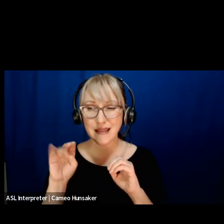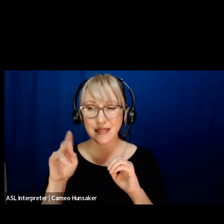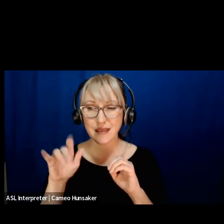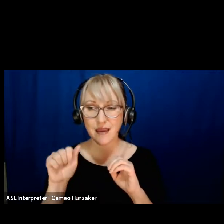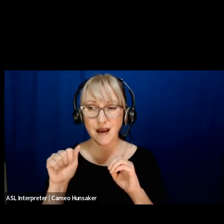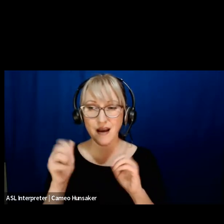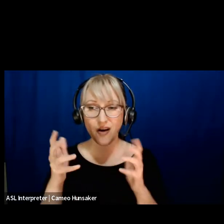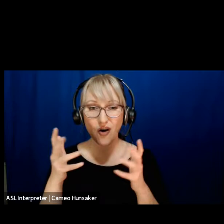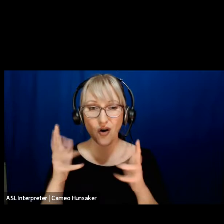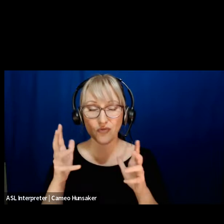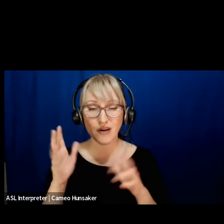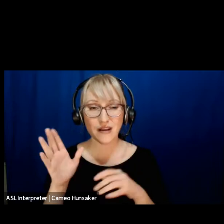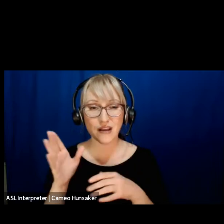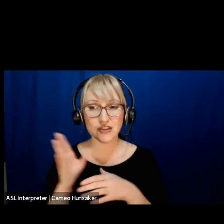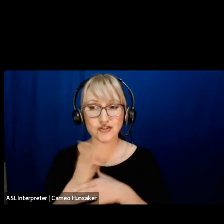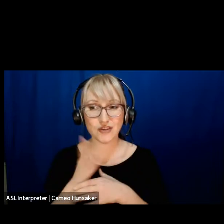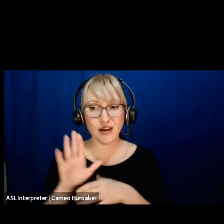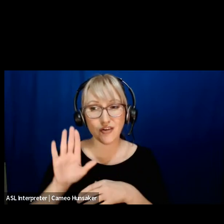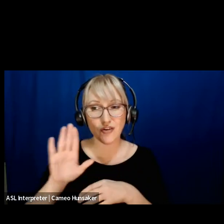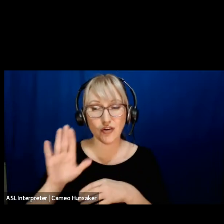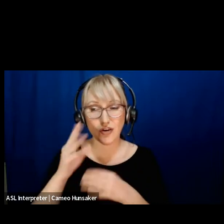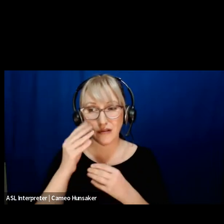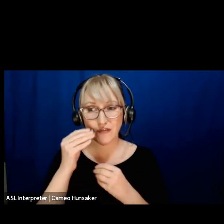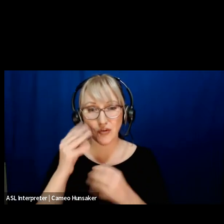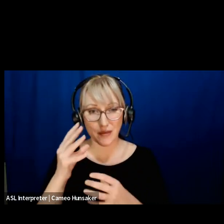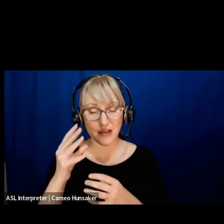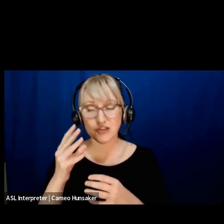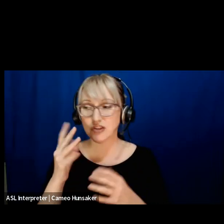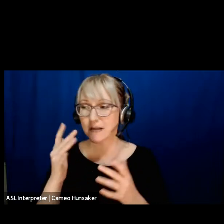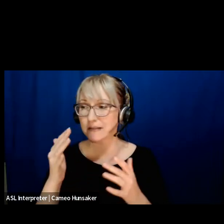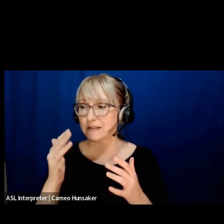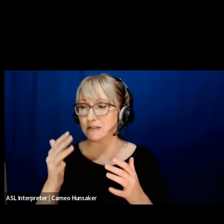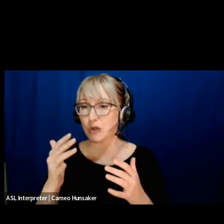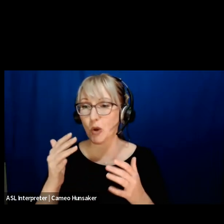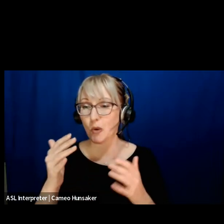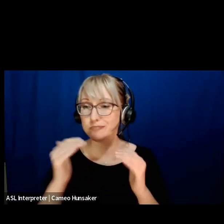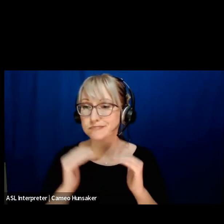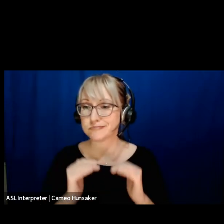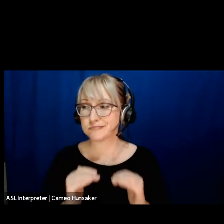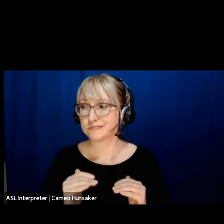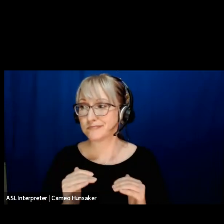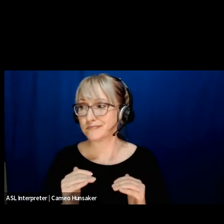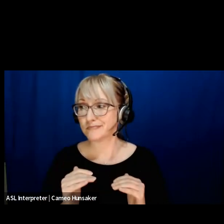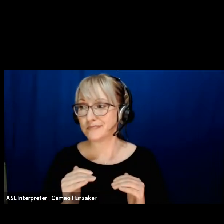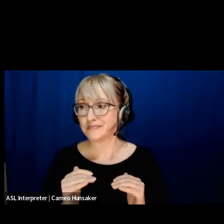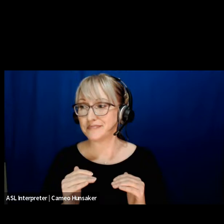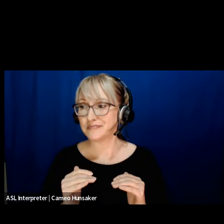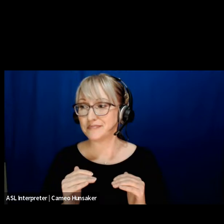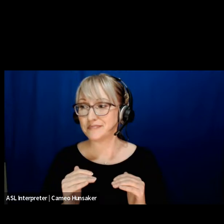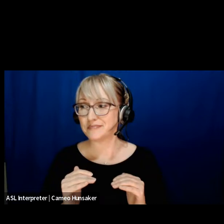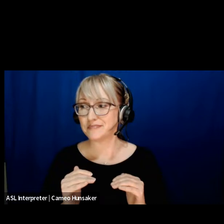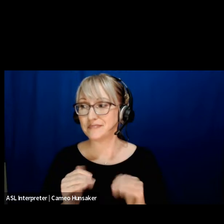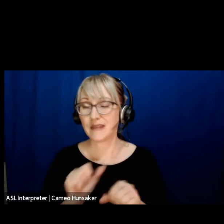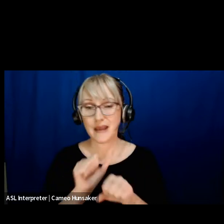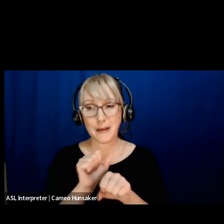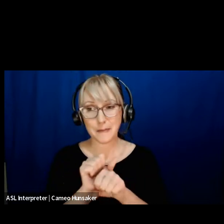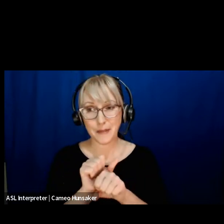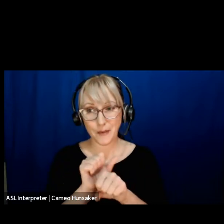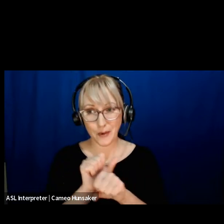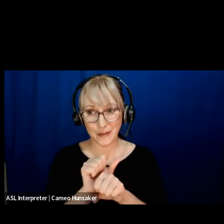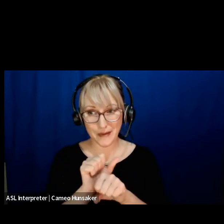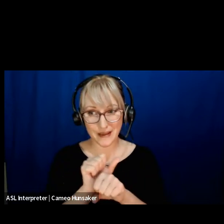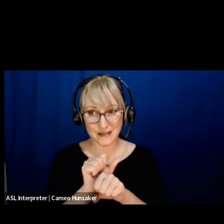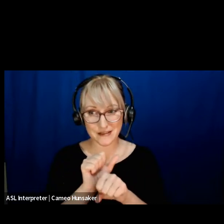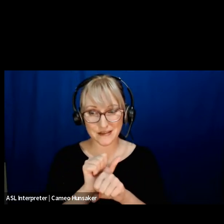her information earlier, so we'll move on to our next agenda item, which is employment, and